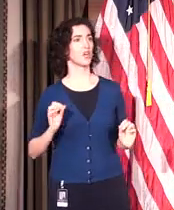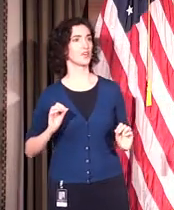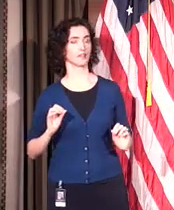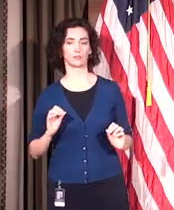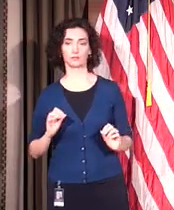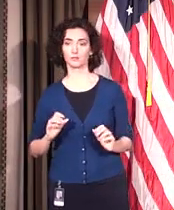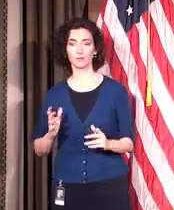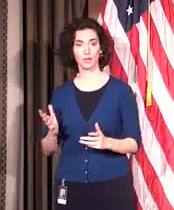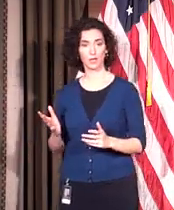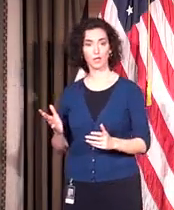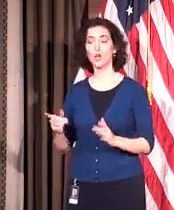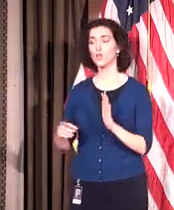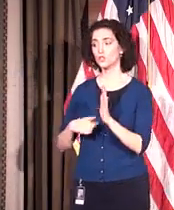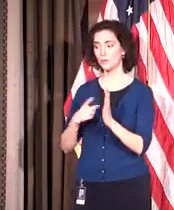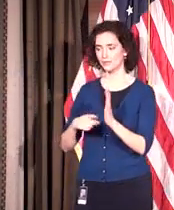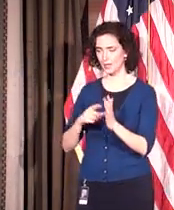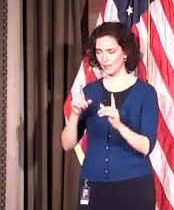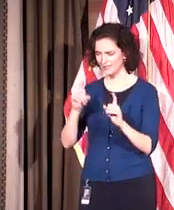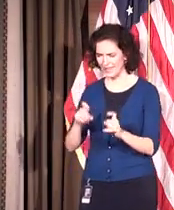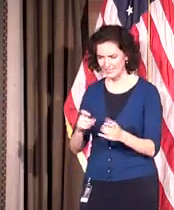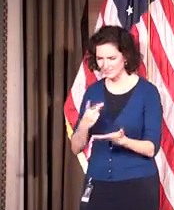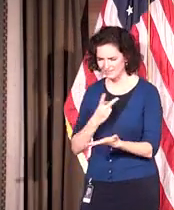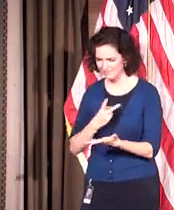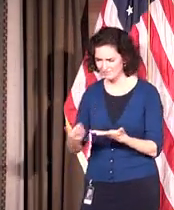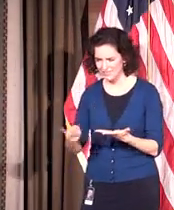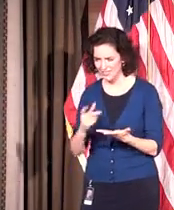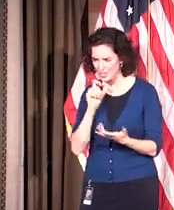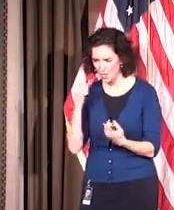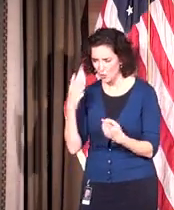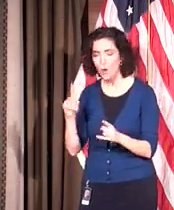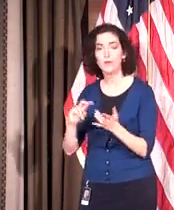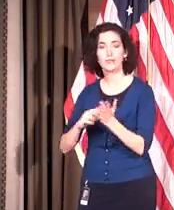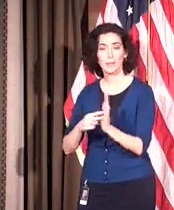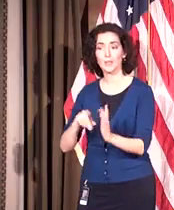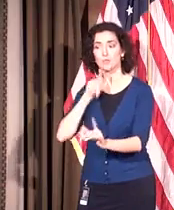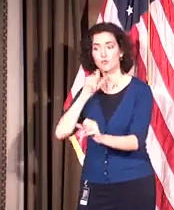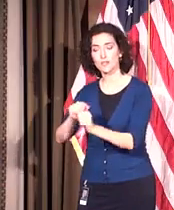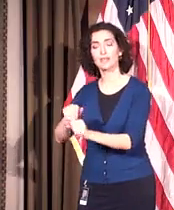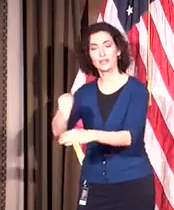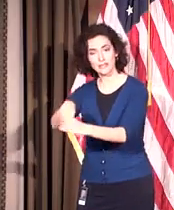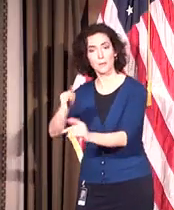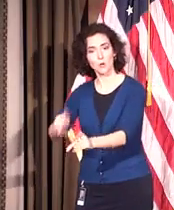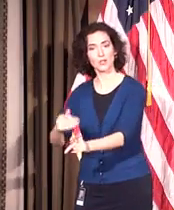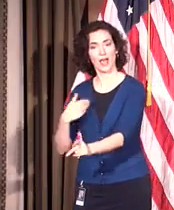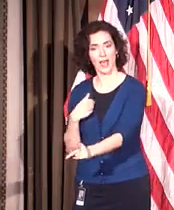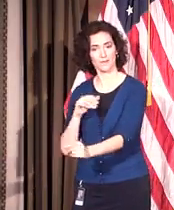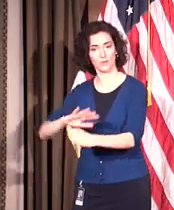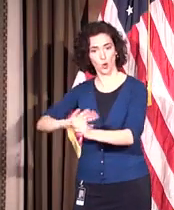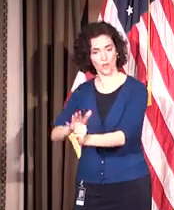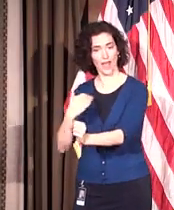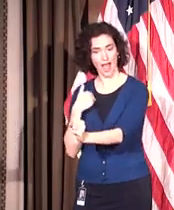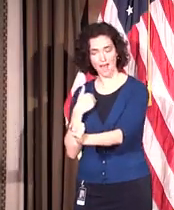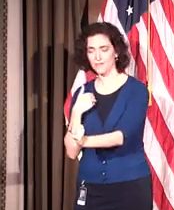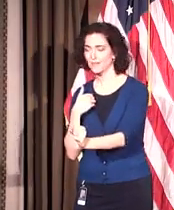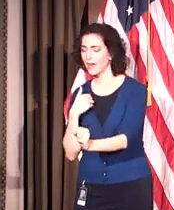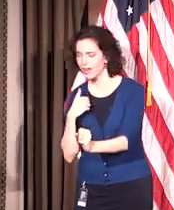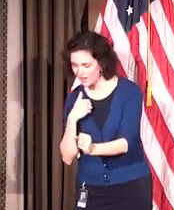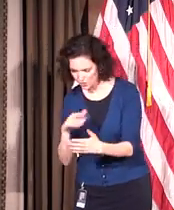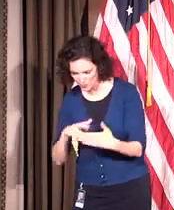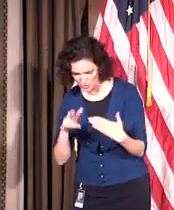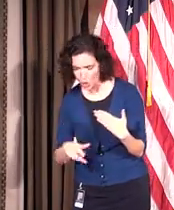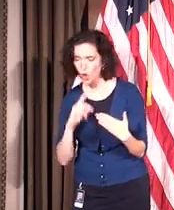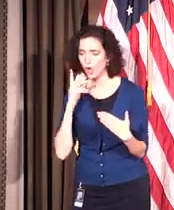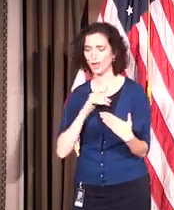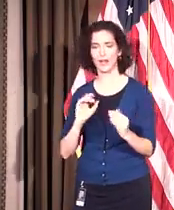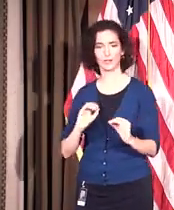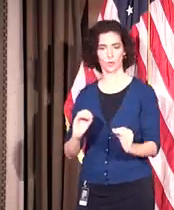fail, so to say, it's usually that they don't detect virus when it really is there. If an antigen test is positive, particularly if the